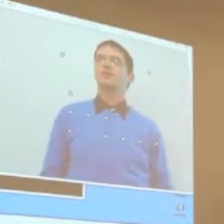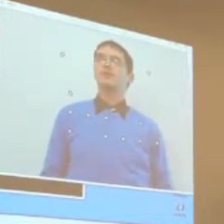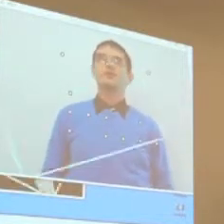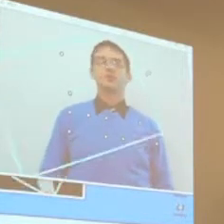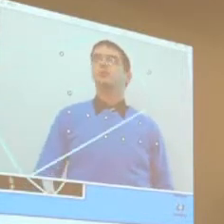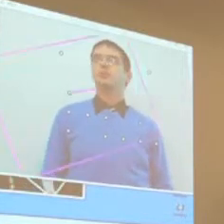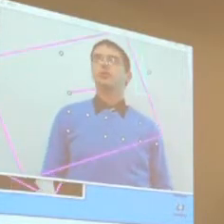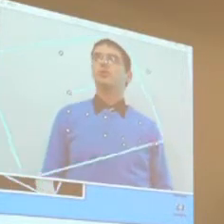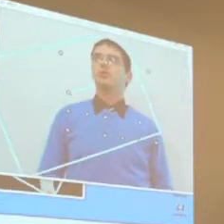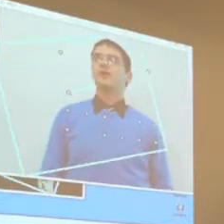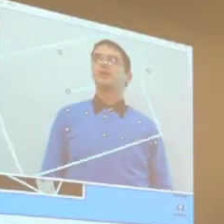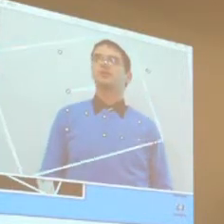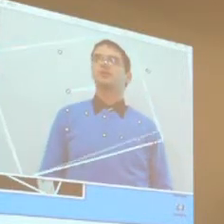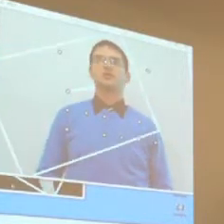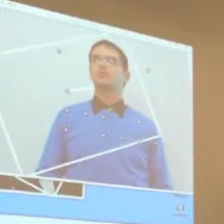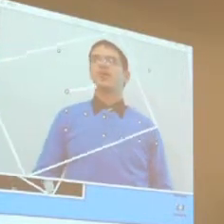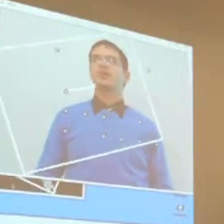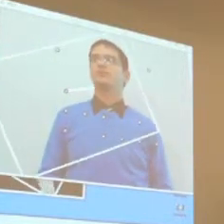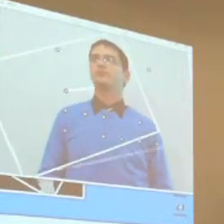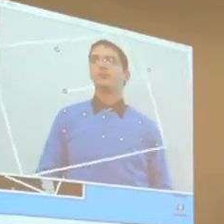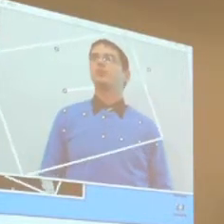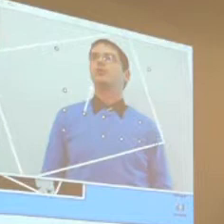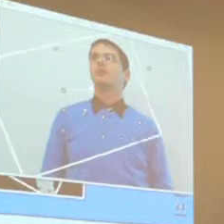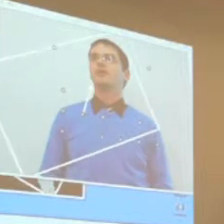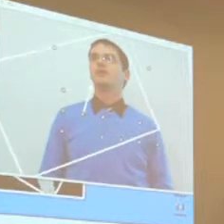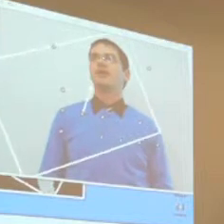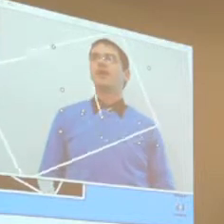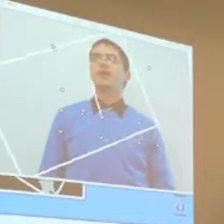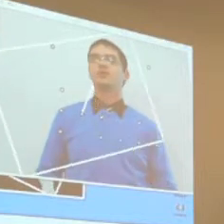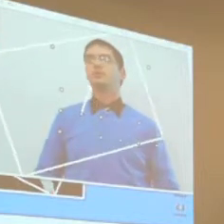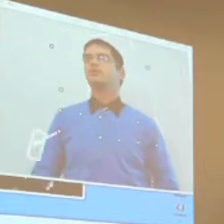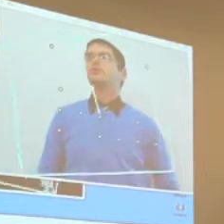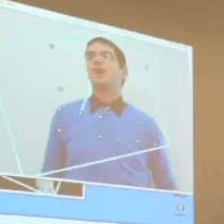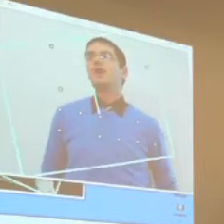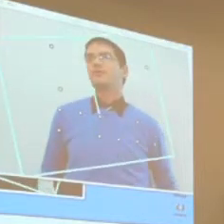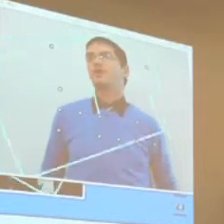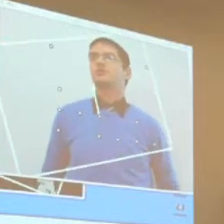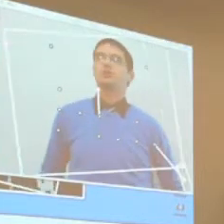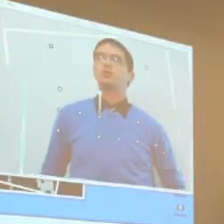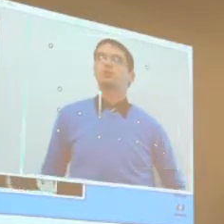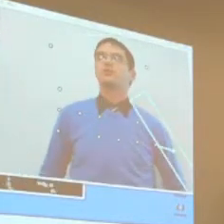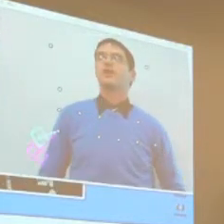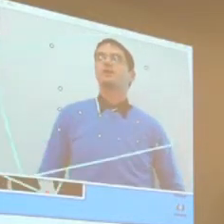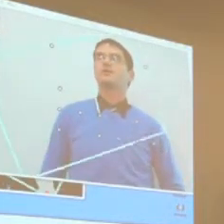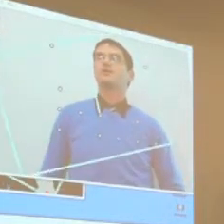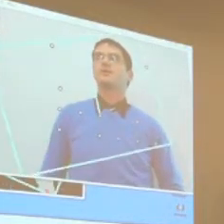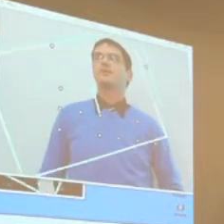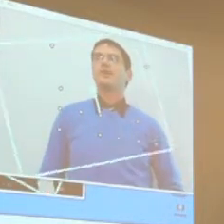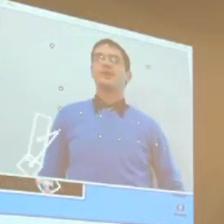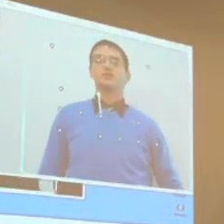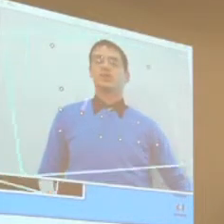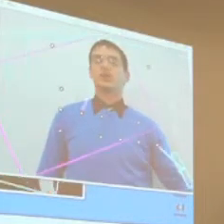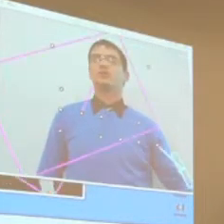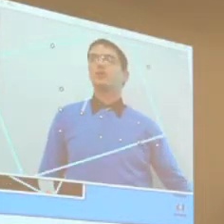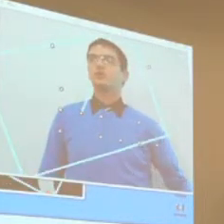system can cope with that there's a little setting you flip it over and it uses the left hand as opposed to the right and it does that for all the gestures